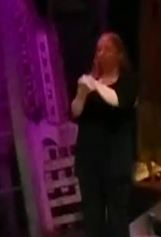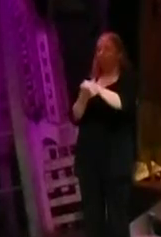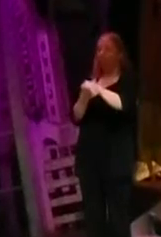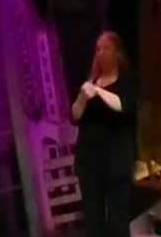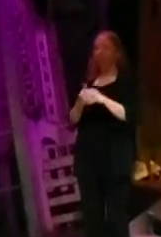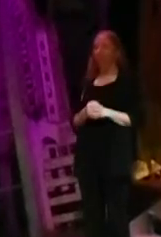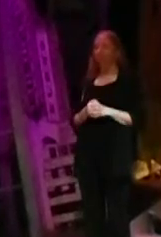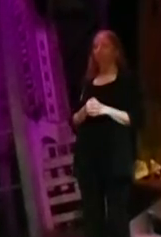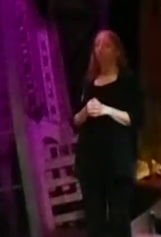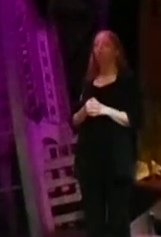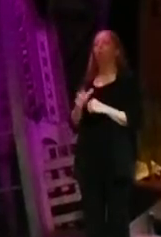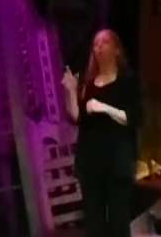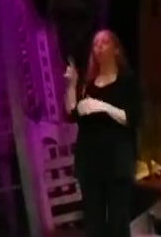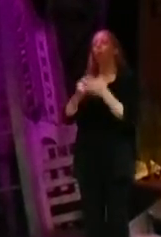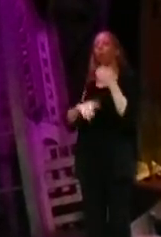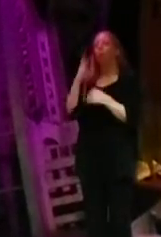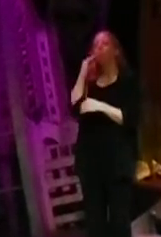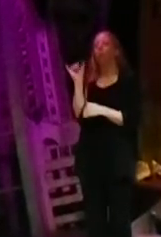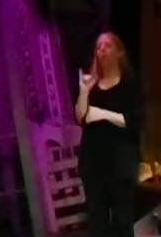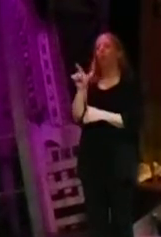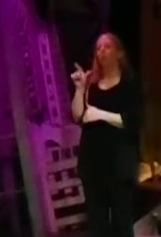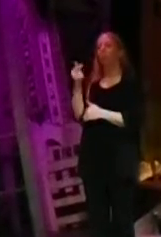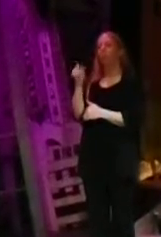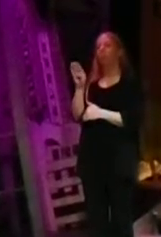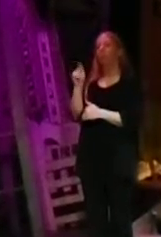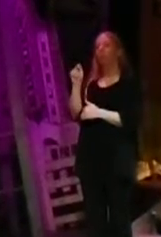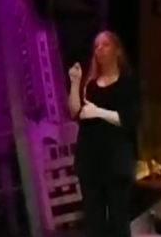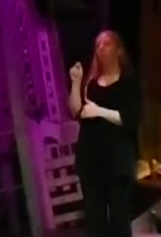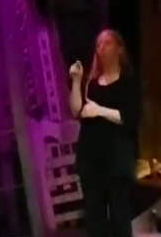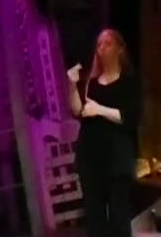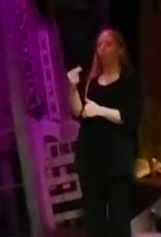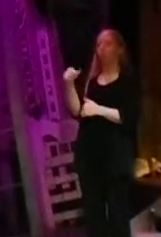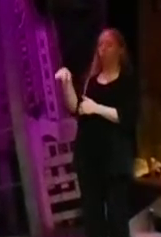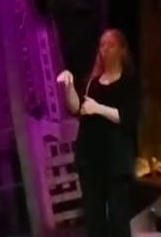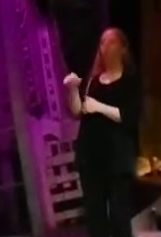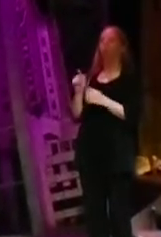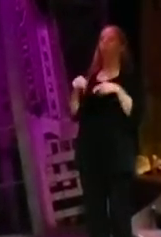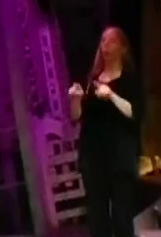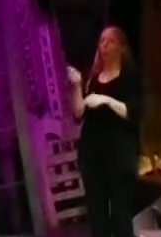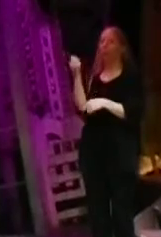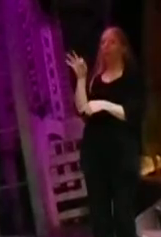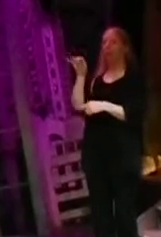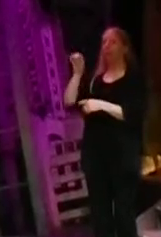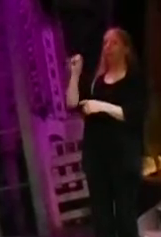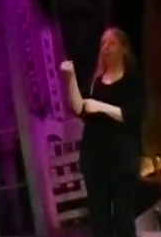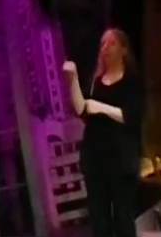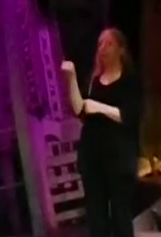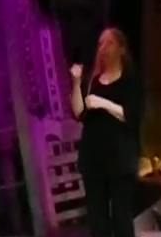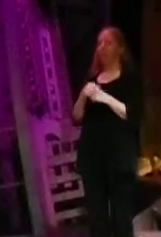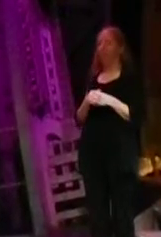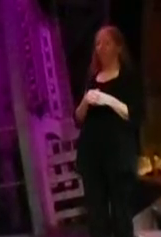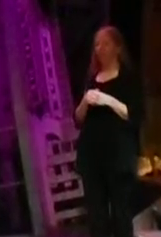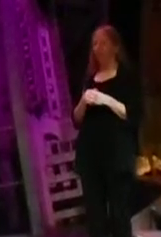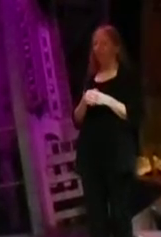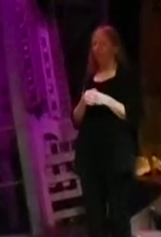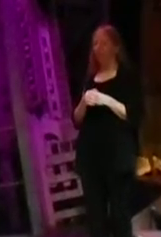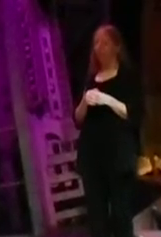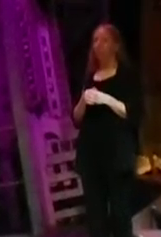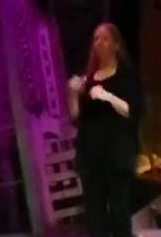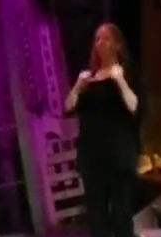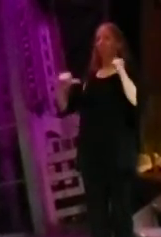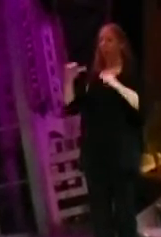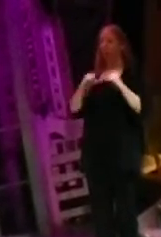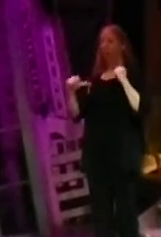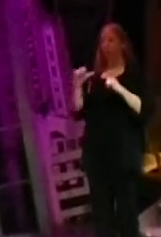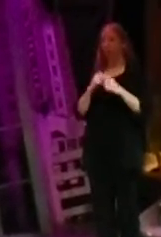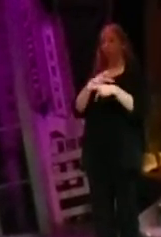to be LGBTQ in the 80s. And the sheer fact that this play is being produced